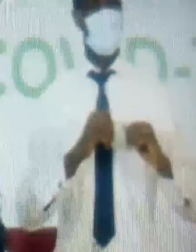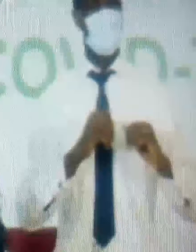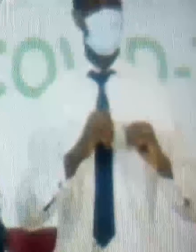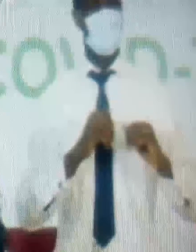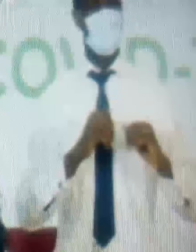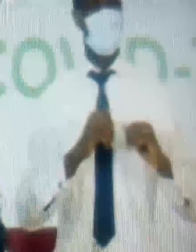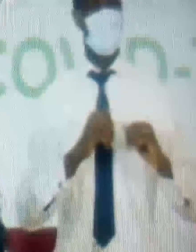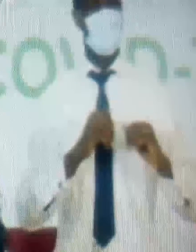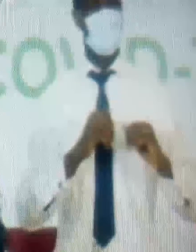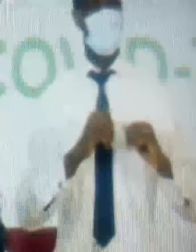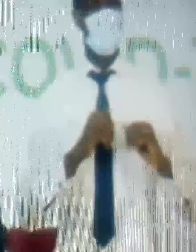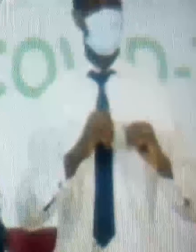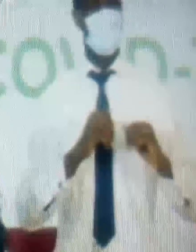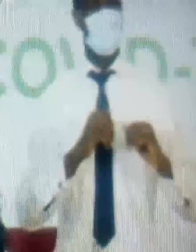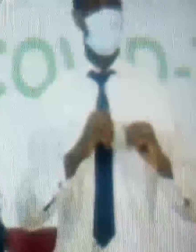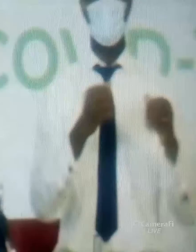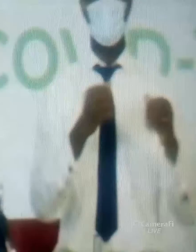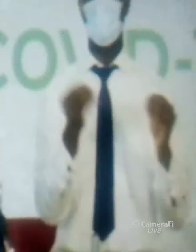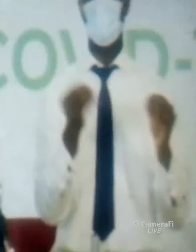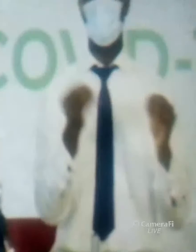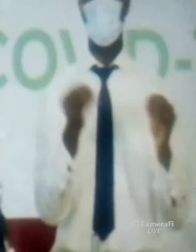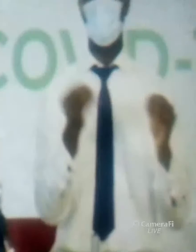more patients.